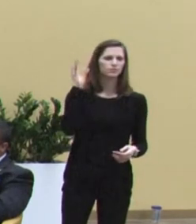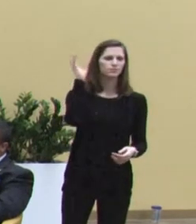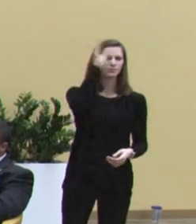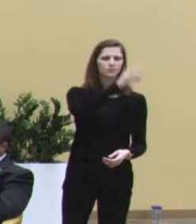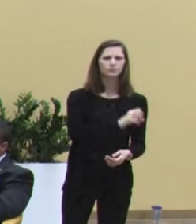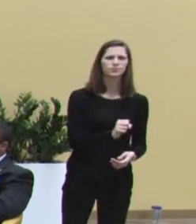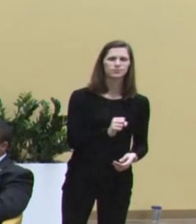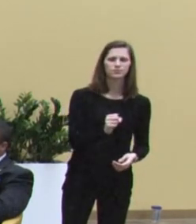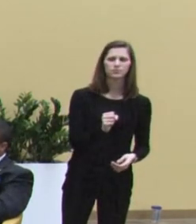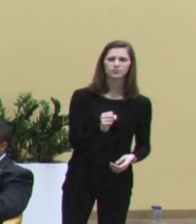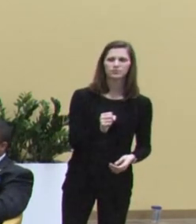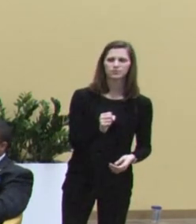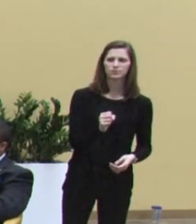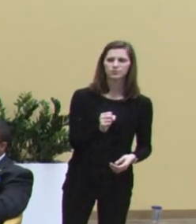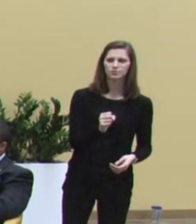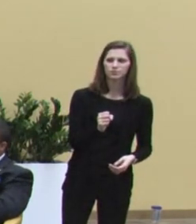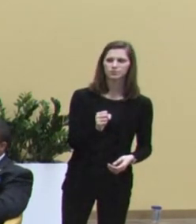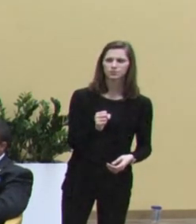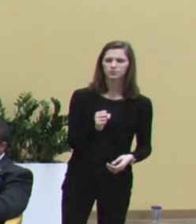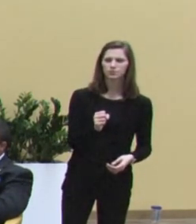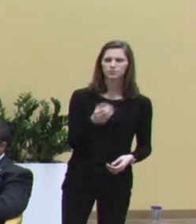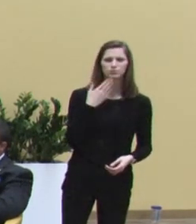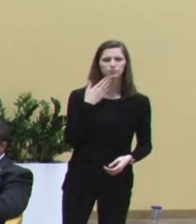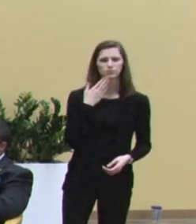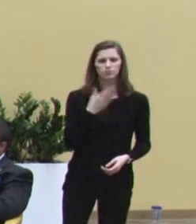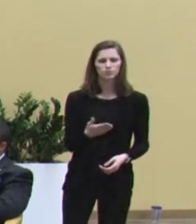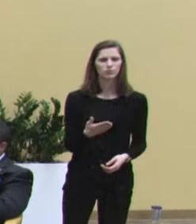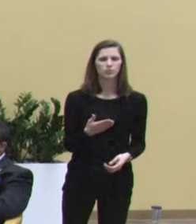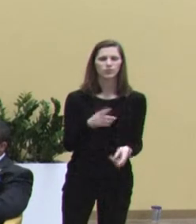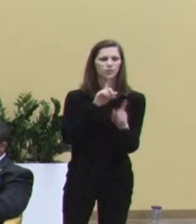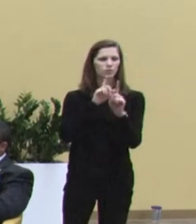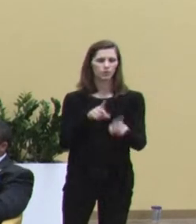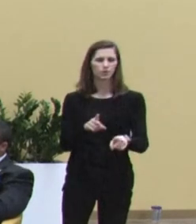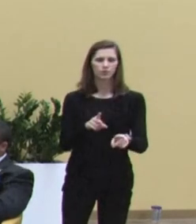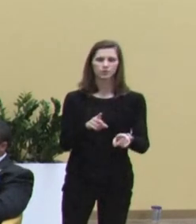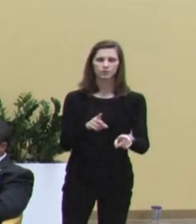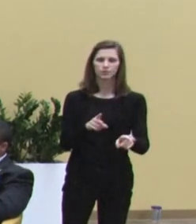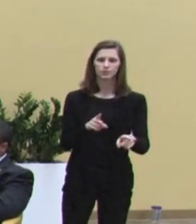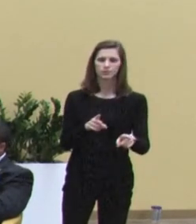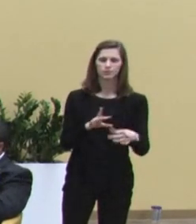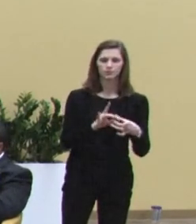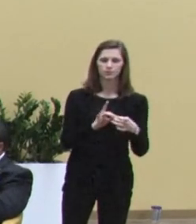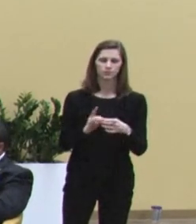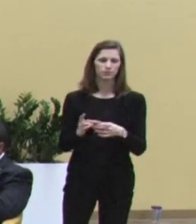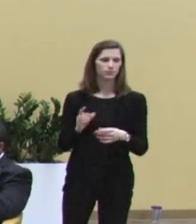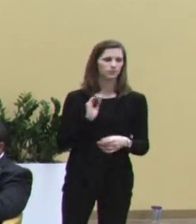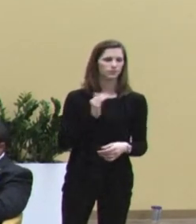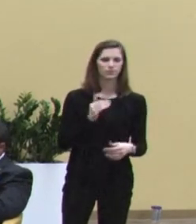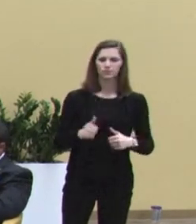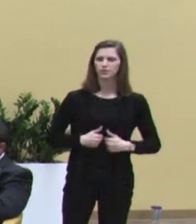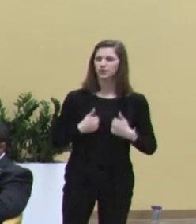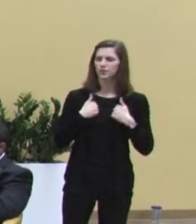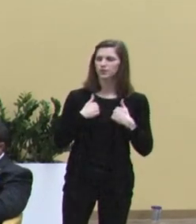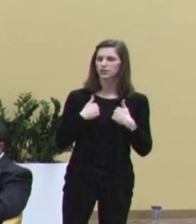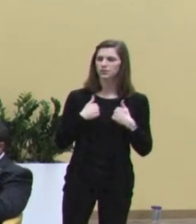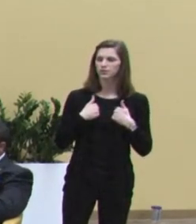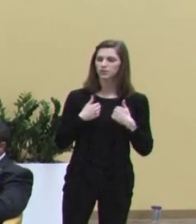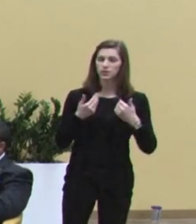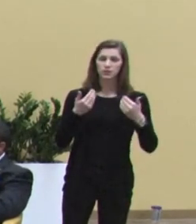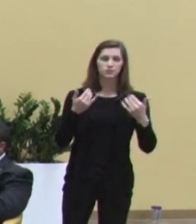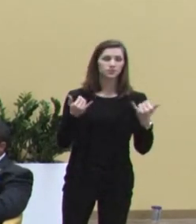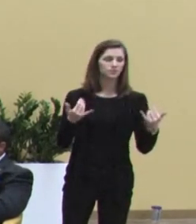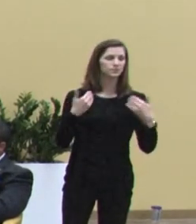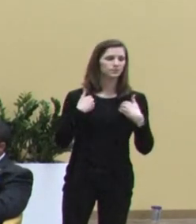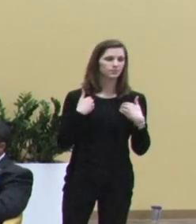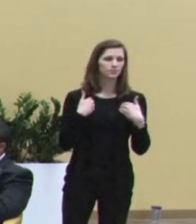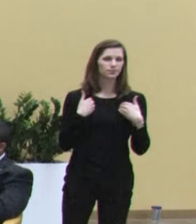had good reporting about what our lives are. And so now we've got this homogenous thing that